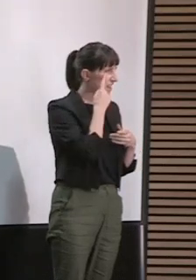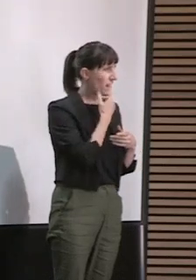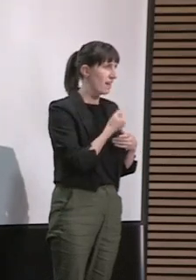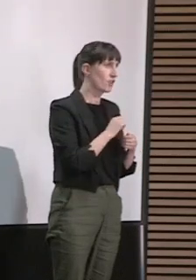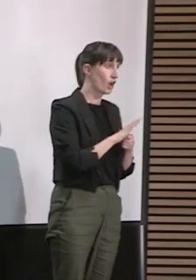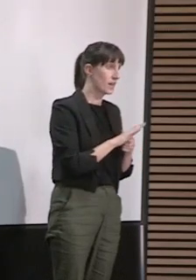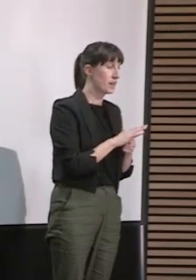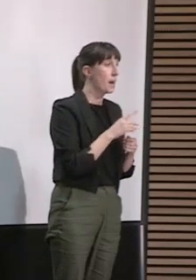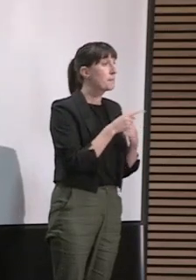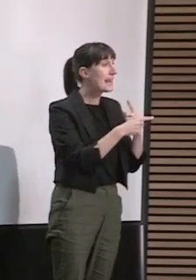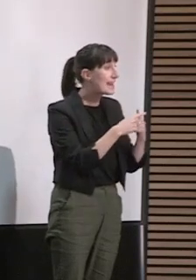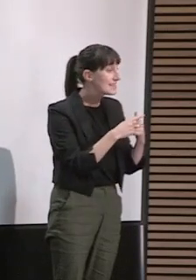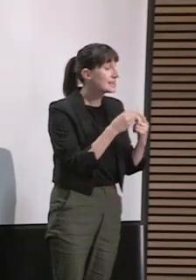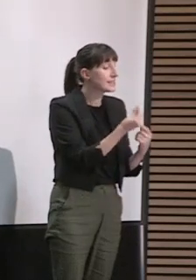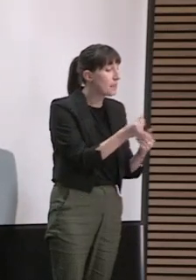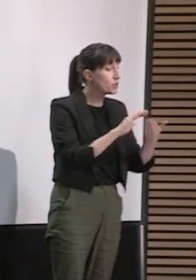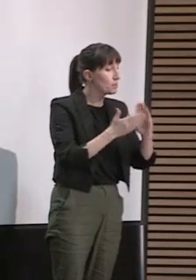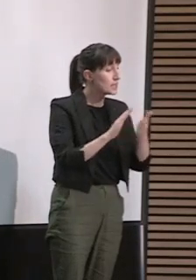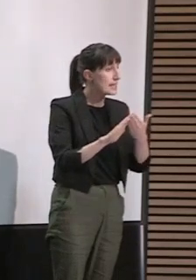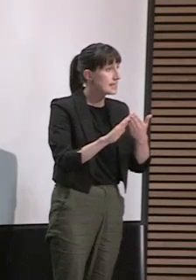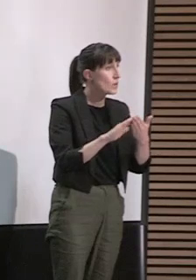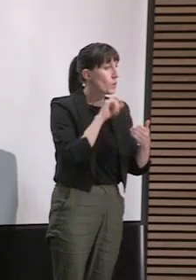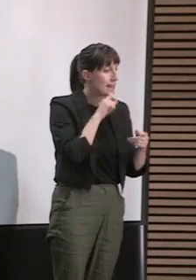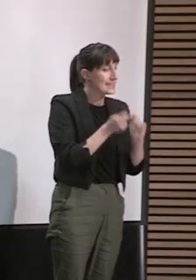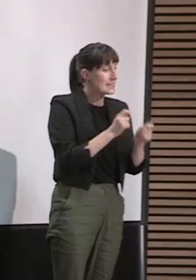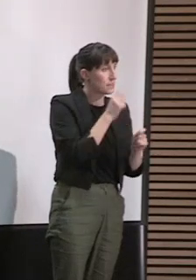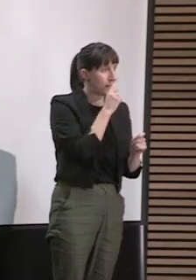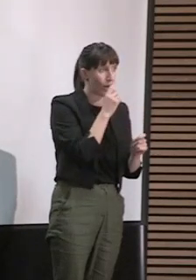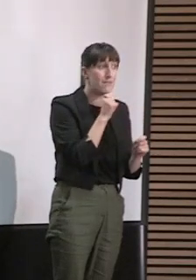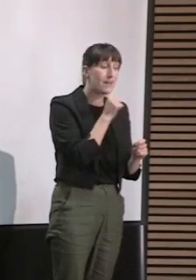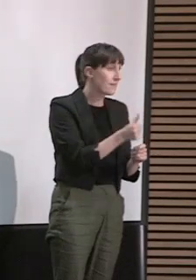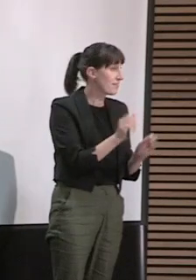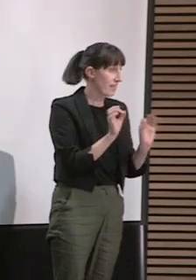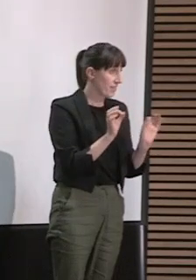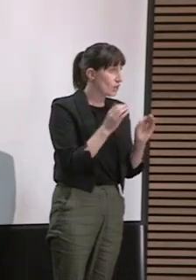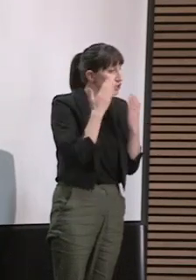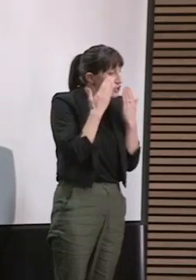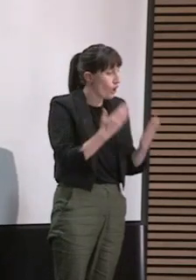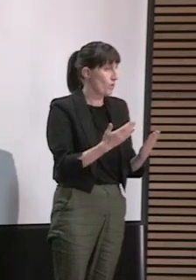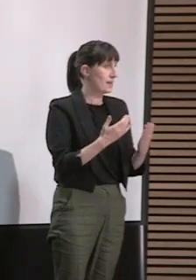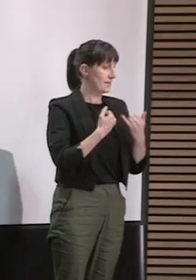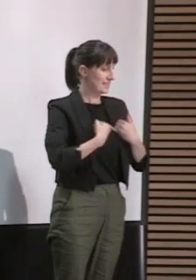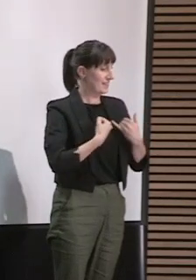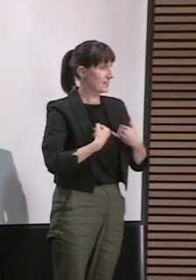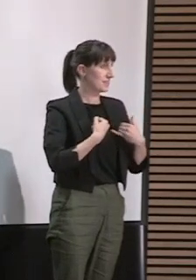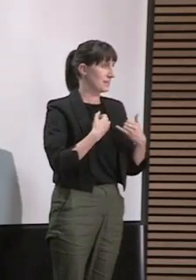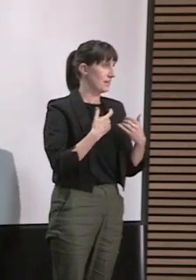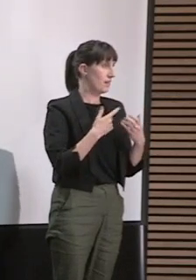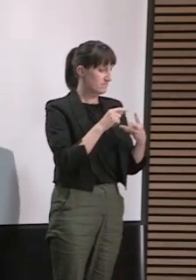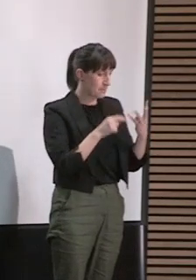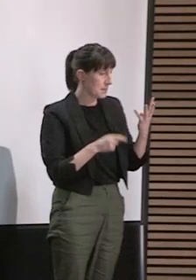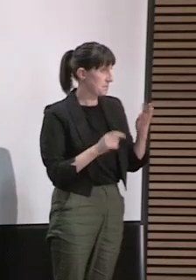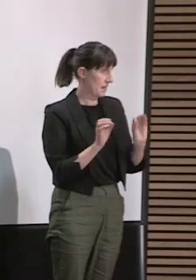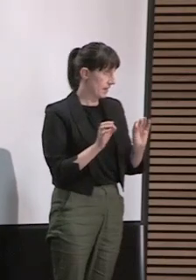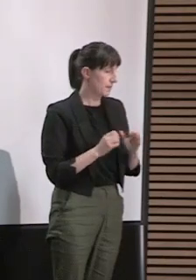targeted communities. Community testing in Auckland will also continue to be a key priority with a specific focus